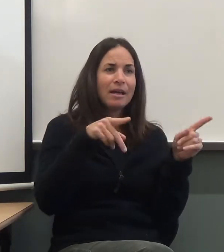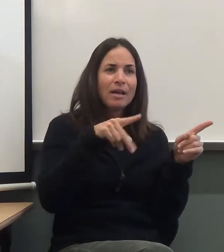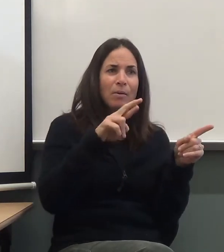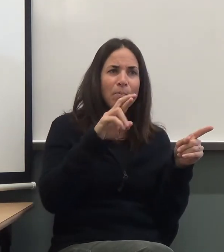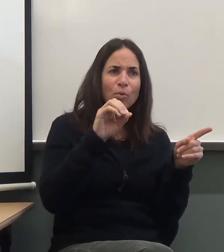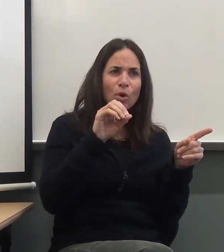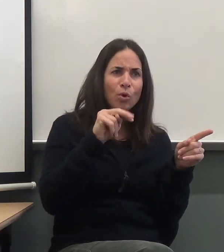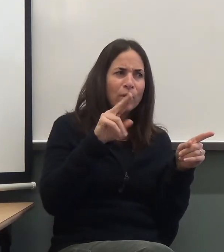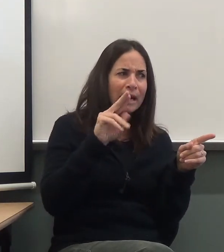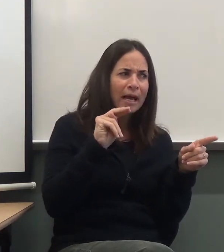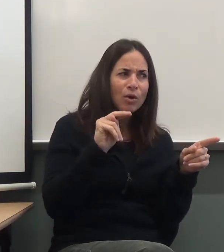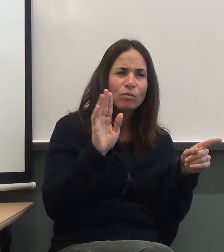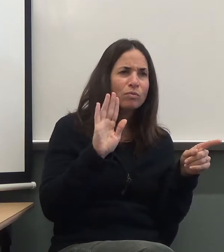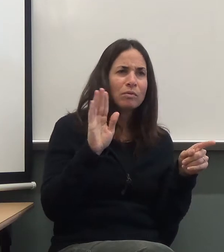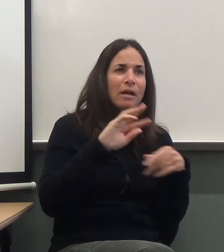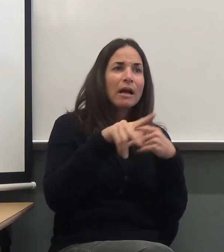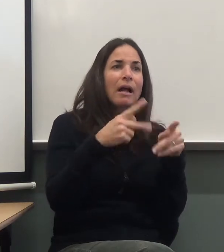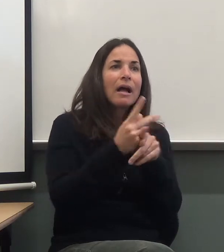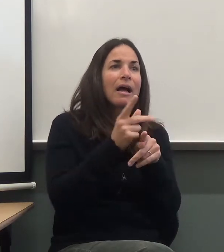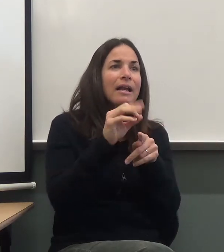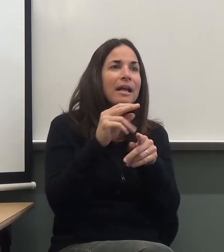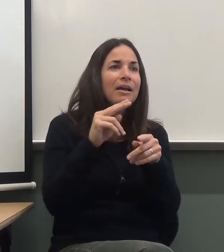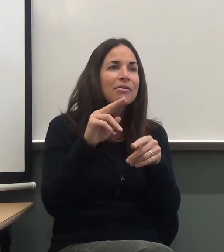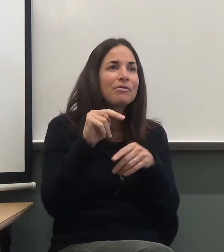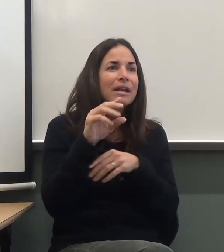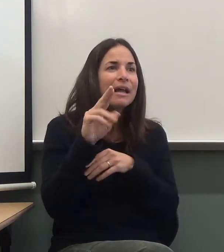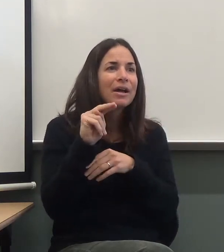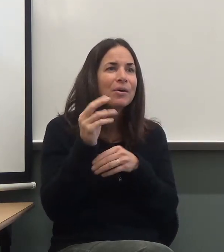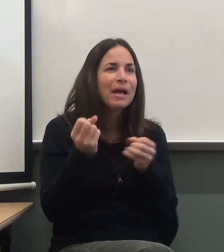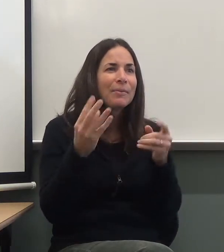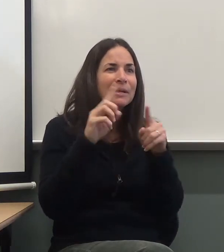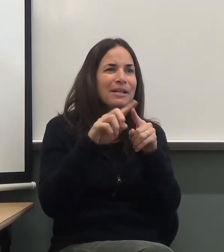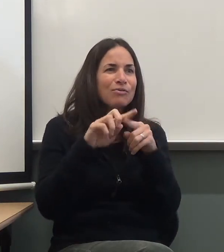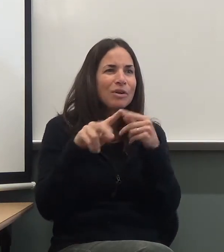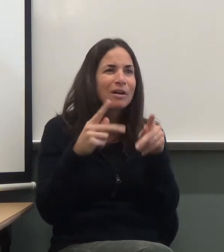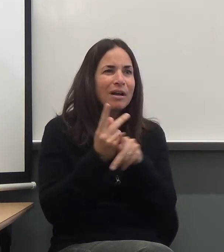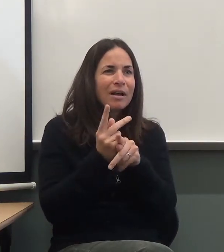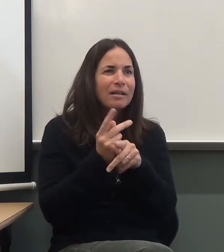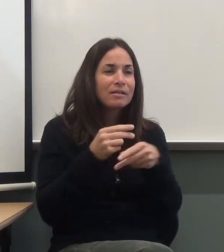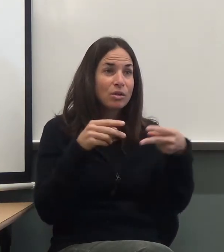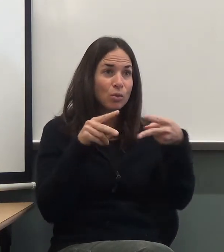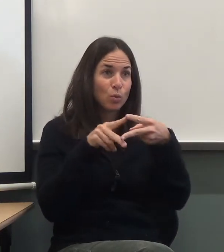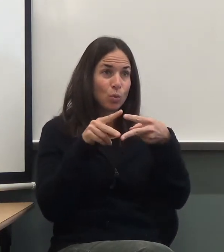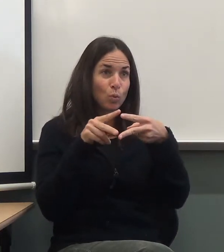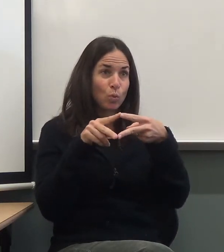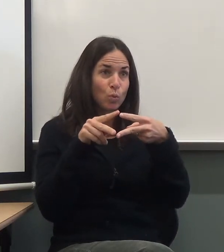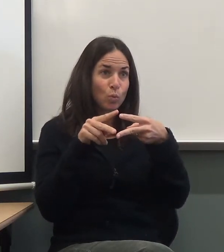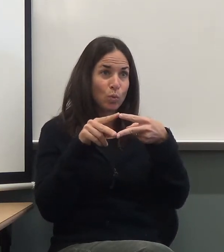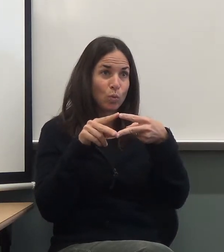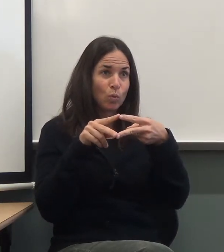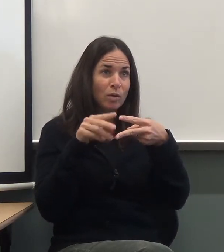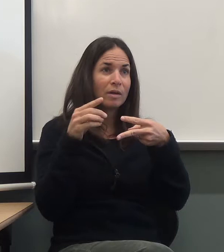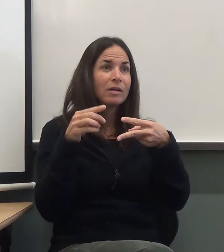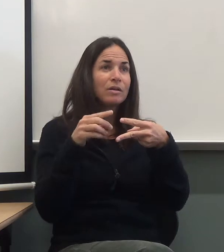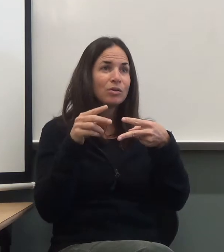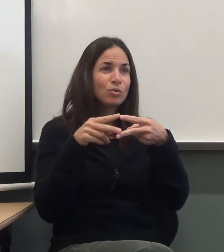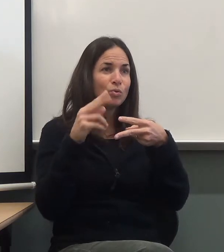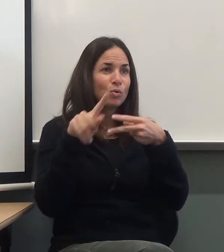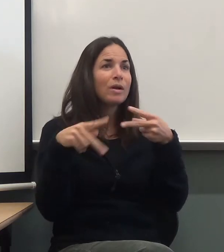Oh. How many different Proper. types of nouns are there? 2. 2, there we go. 2 types. And